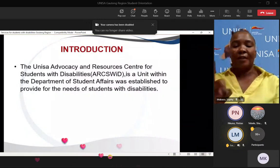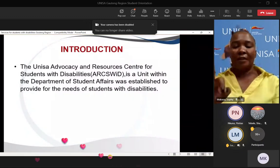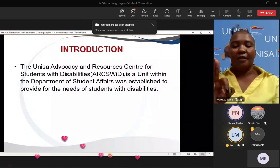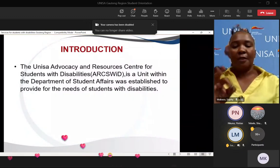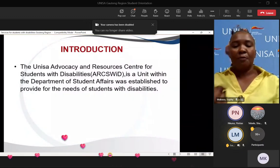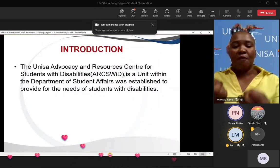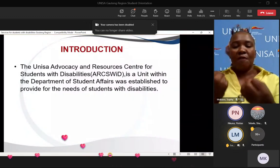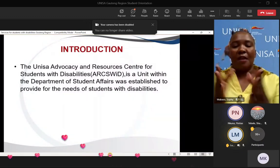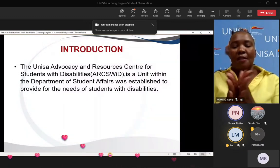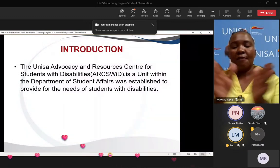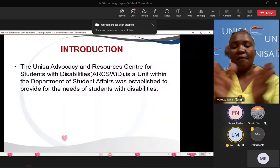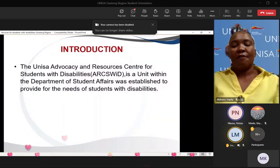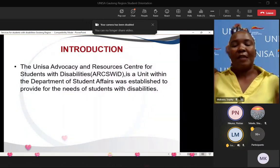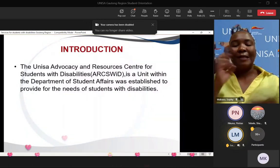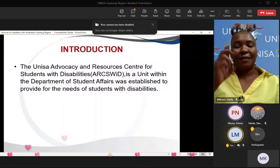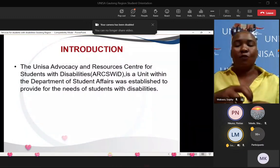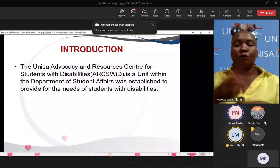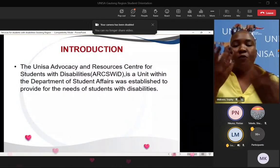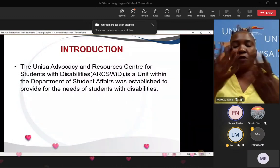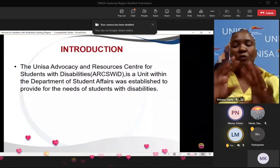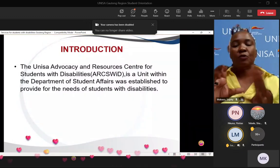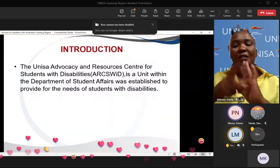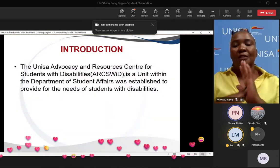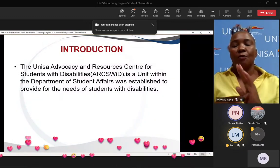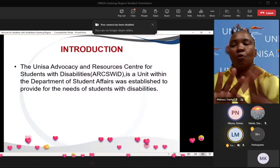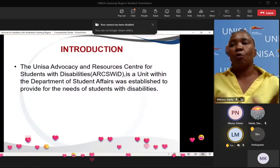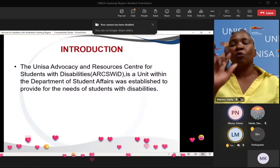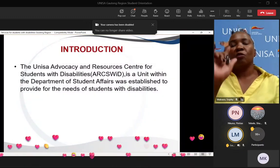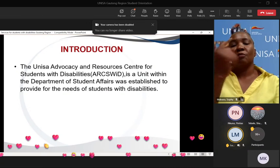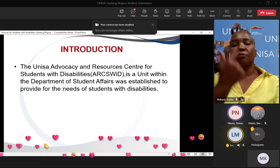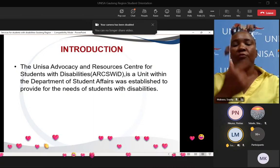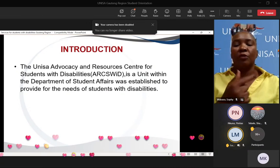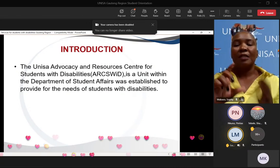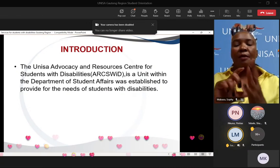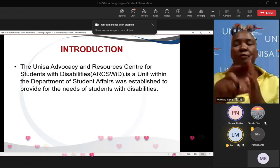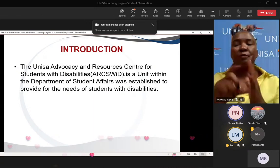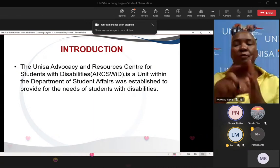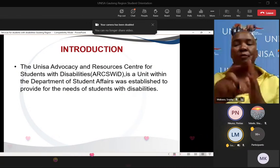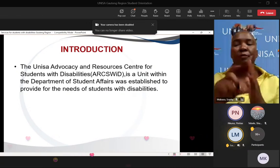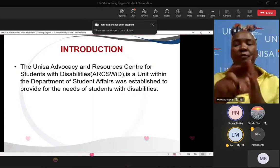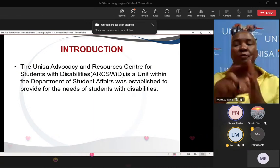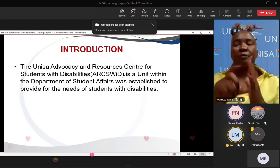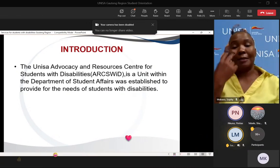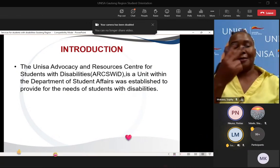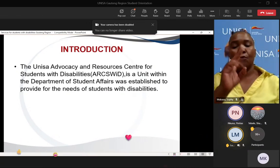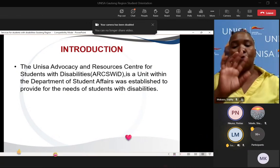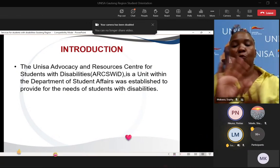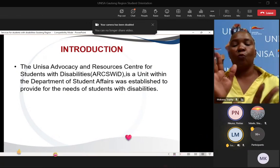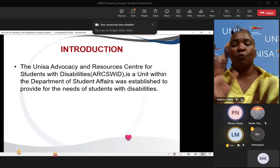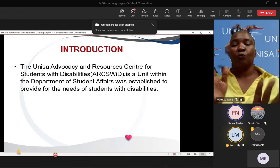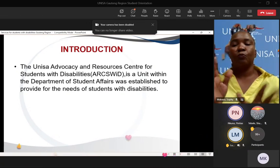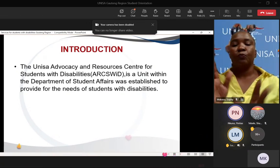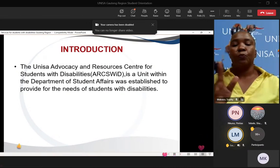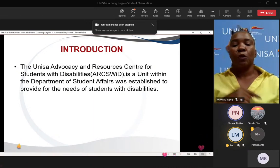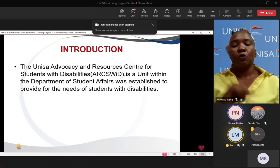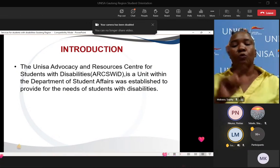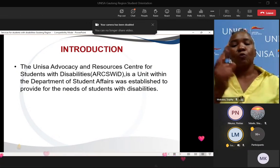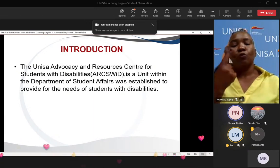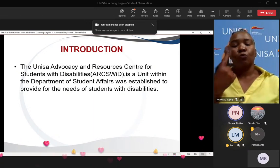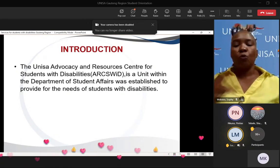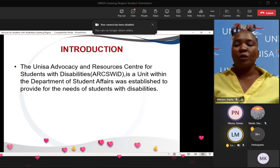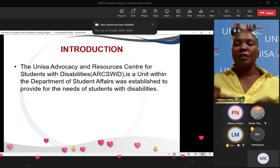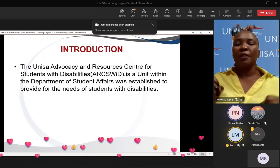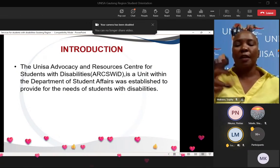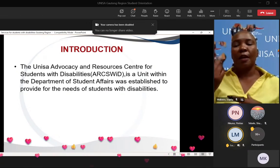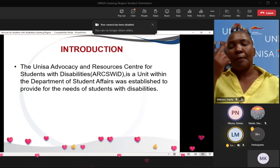provide for the diverse needs of students with disabilities not only disabilities that are visible like those who are on wheelchairs or